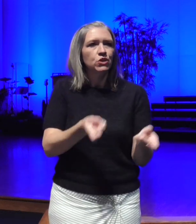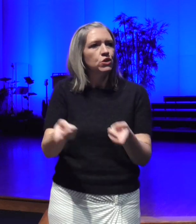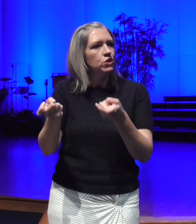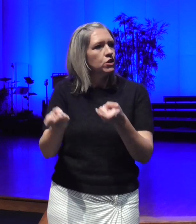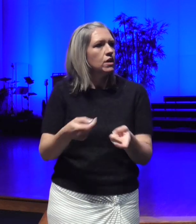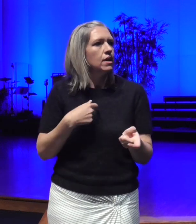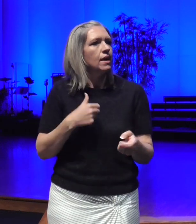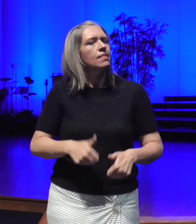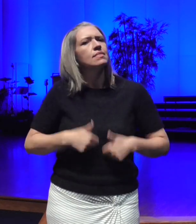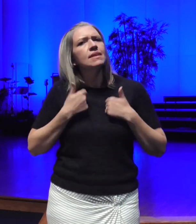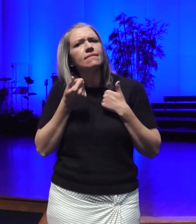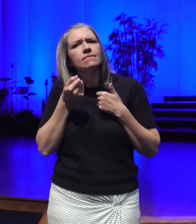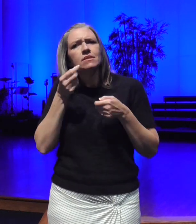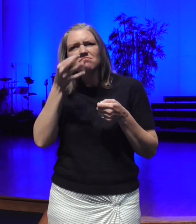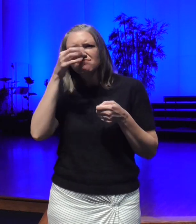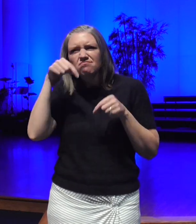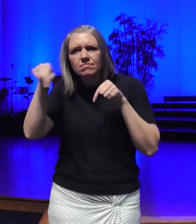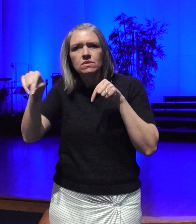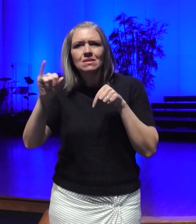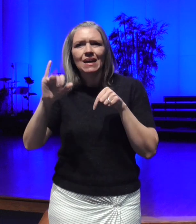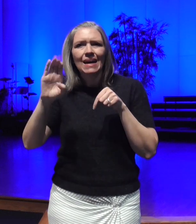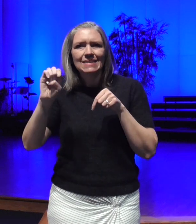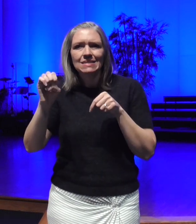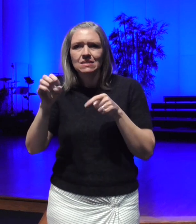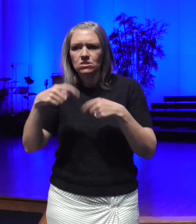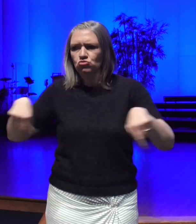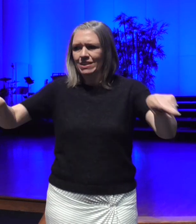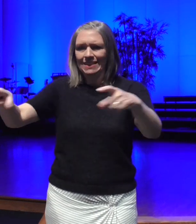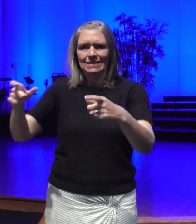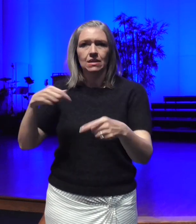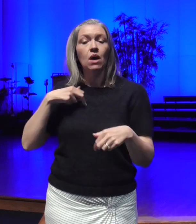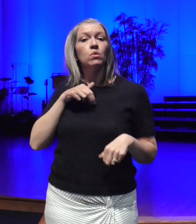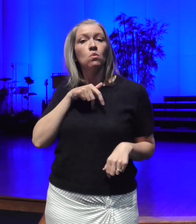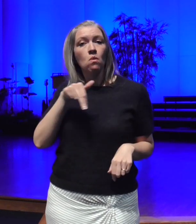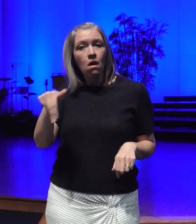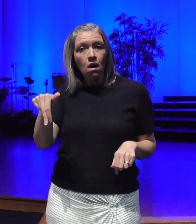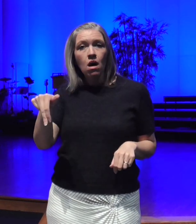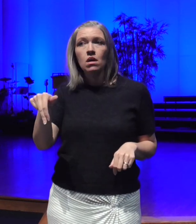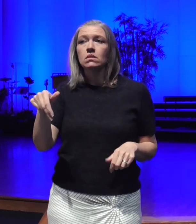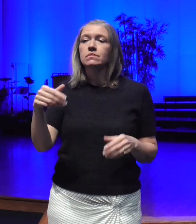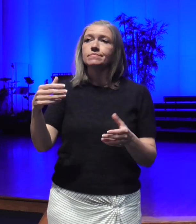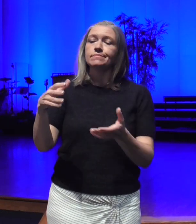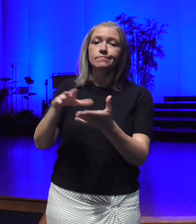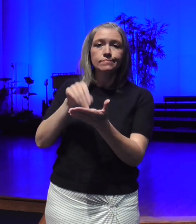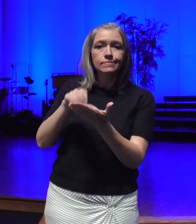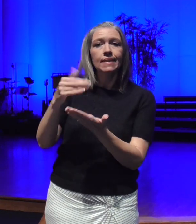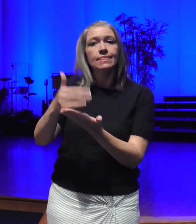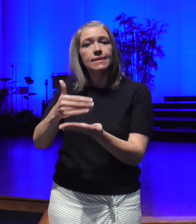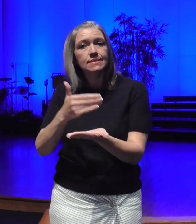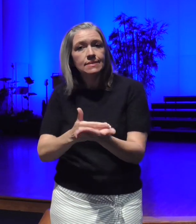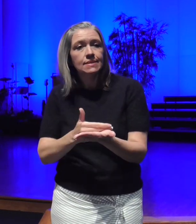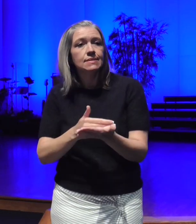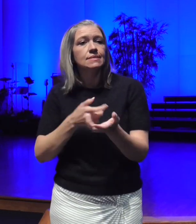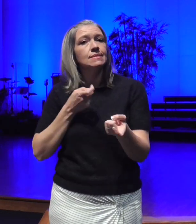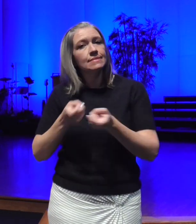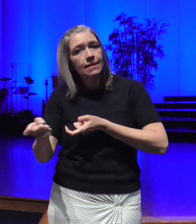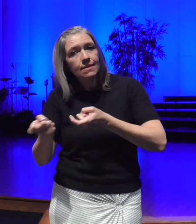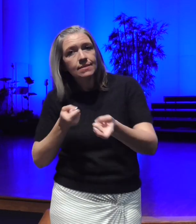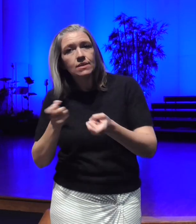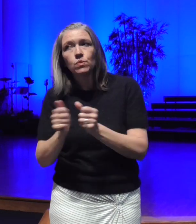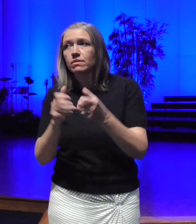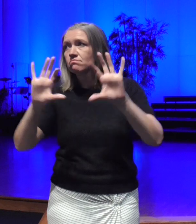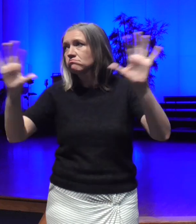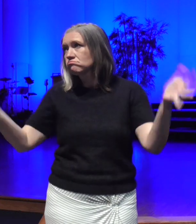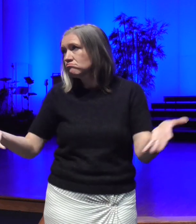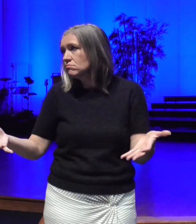lived just a couple blocks from the ice rink, and I would walk to the ice rink, and I would go for lessons and go for public skates, and I